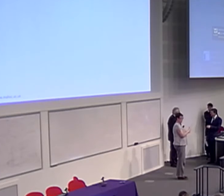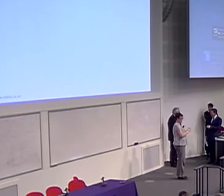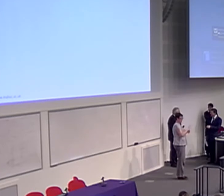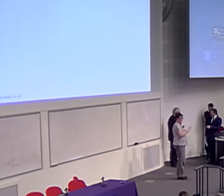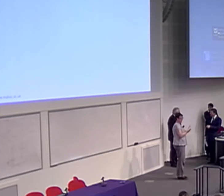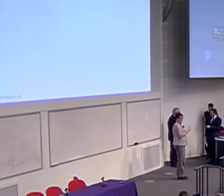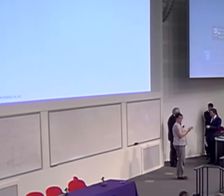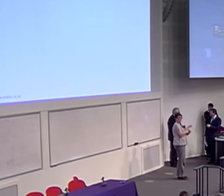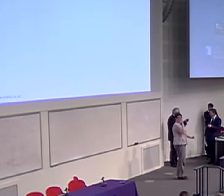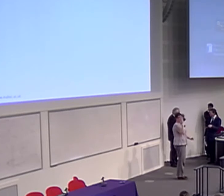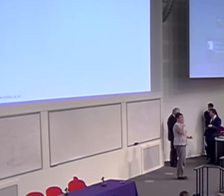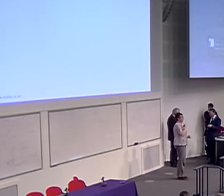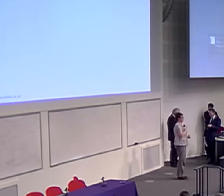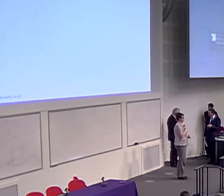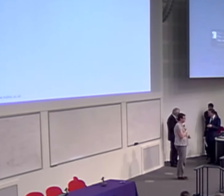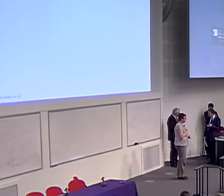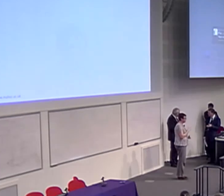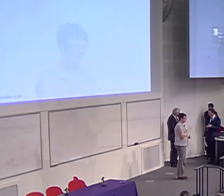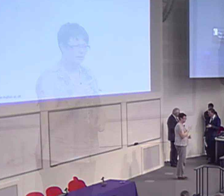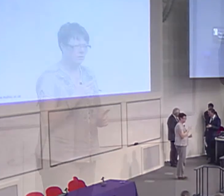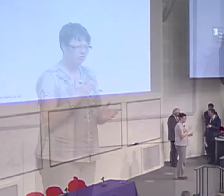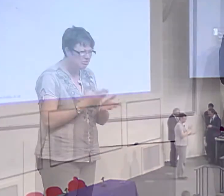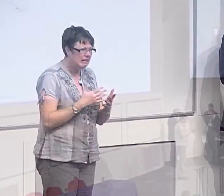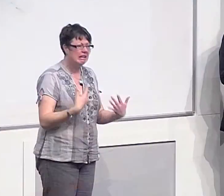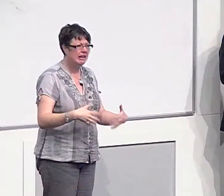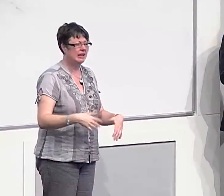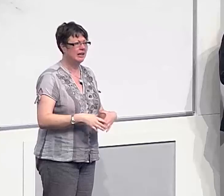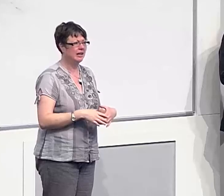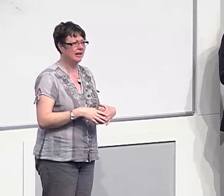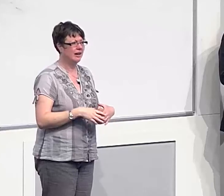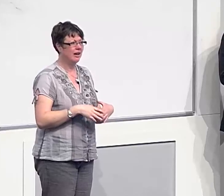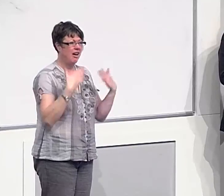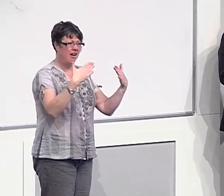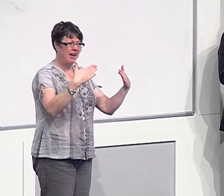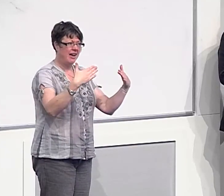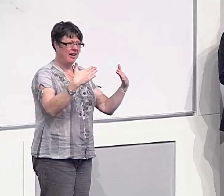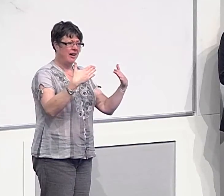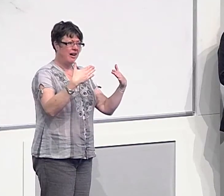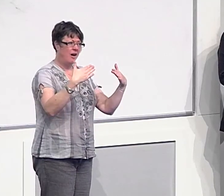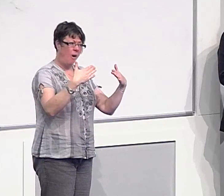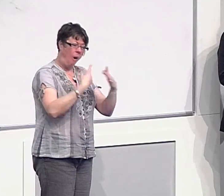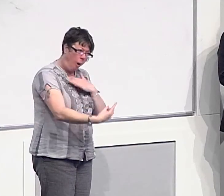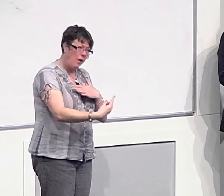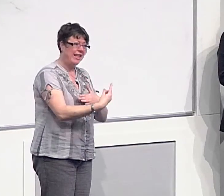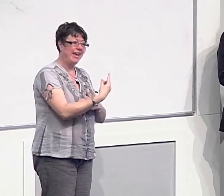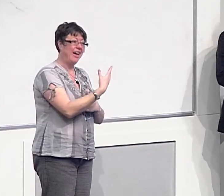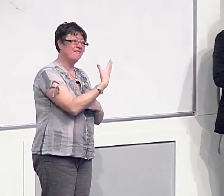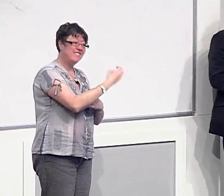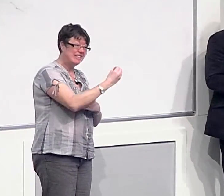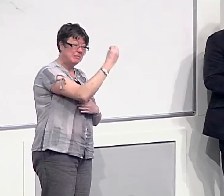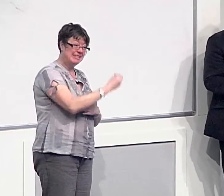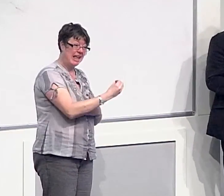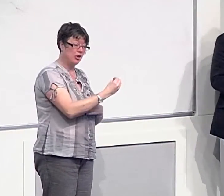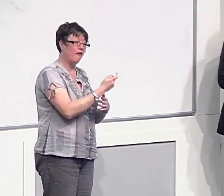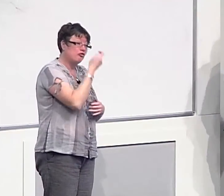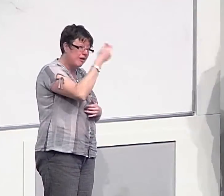slide there, and I just thought this is extraordinary, is that less than 50% of rare diseases have an organisation to support patients or